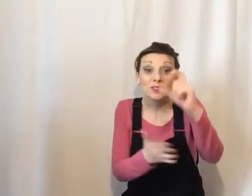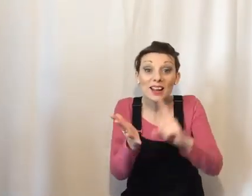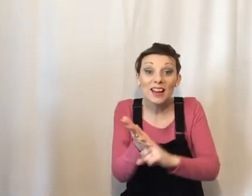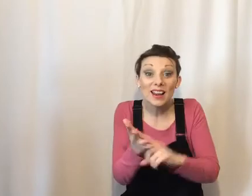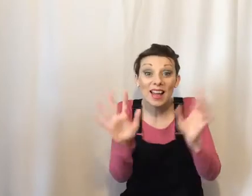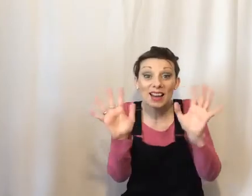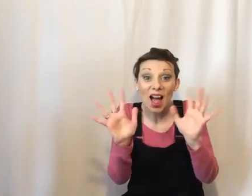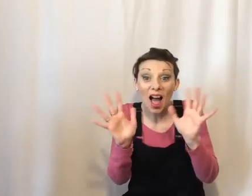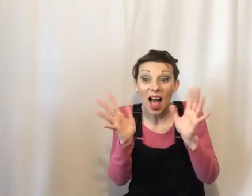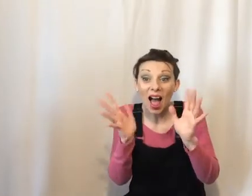Elaine.